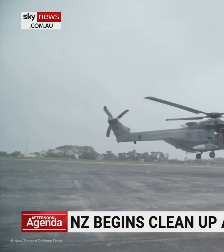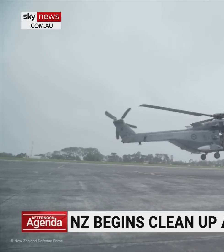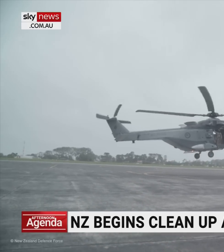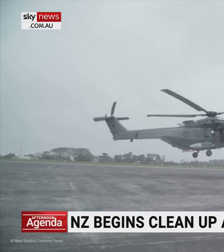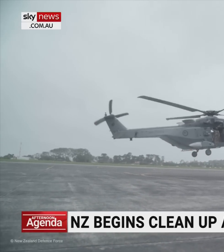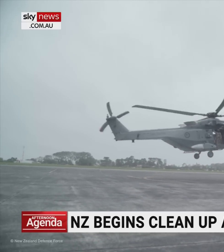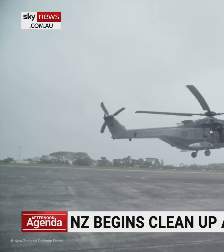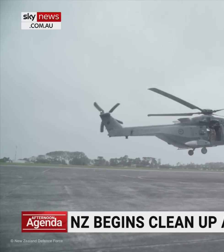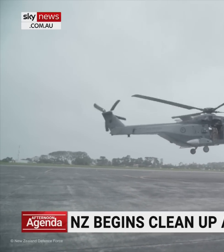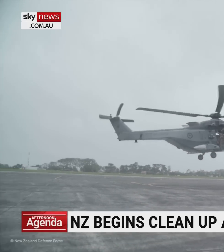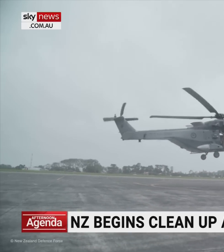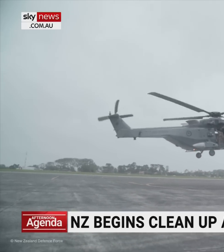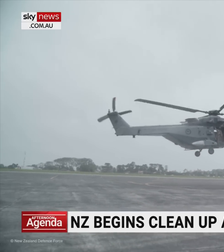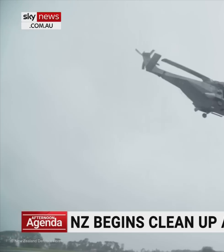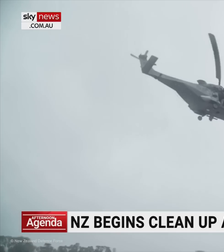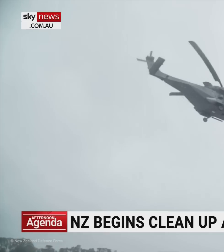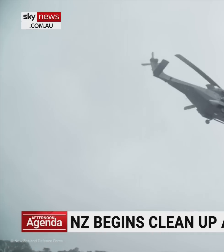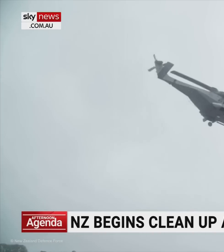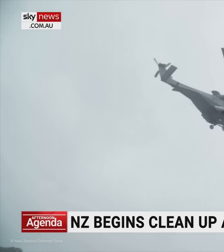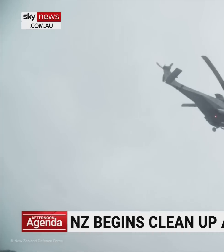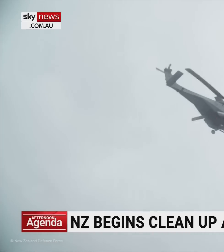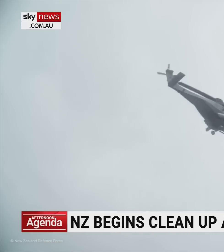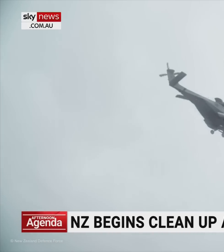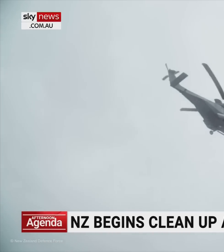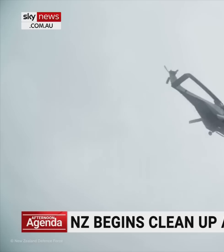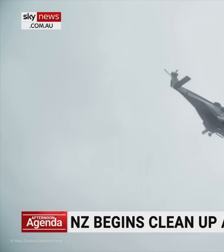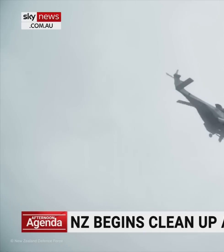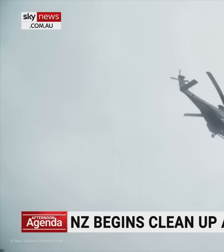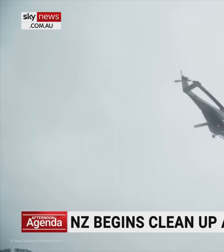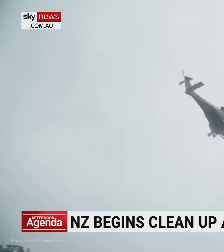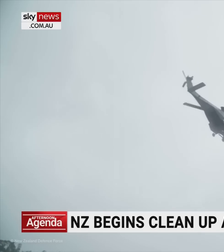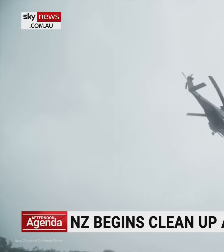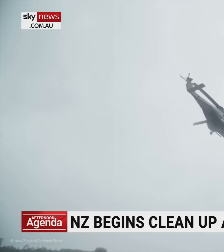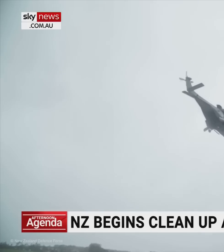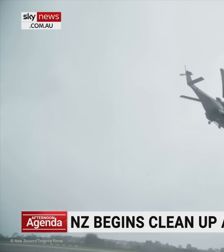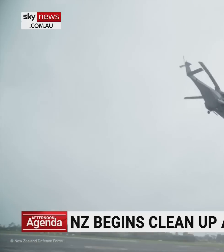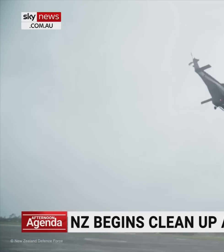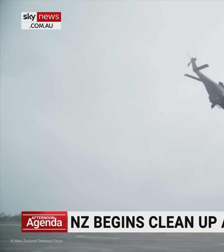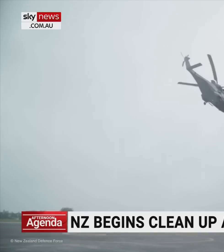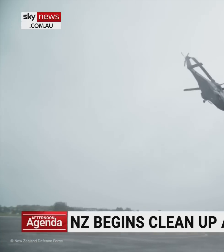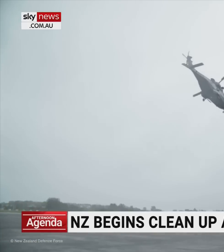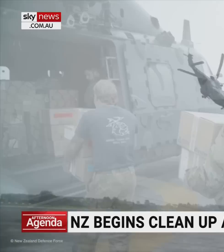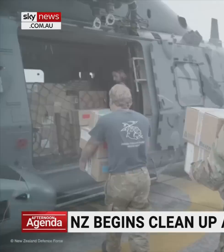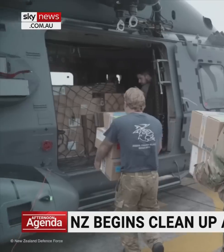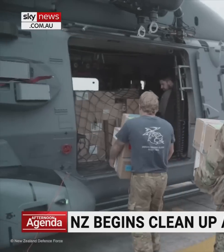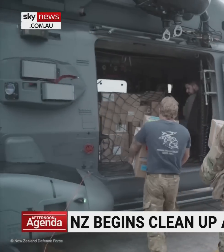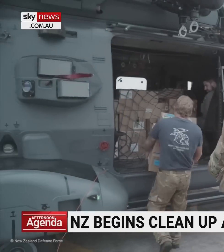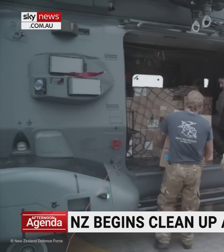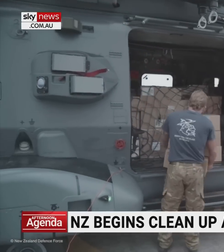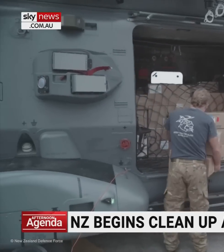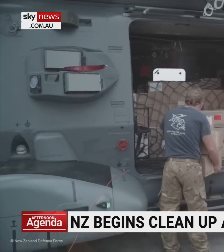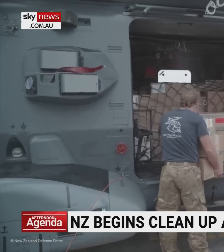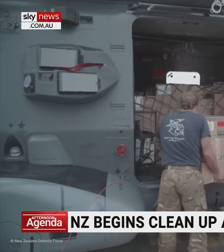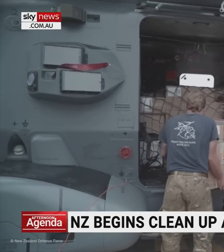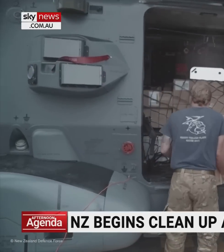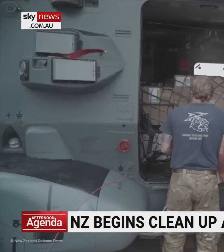were rescued from rooftops with the help of 14 NZDF aircraft, including seven helicopters. Fire and Emergency New